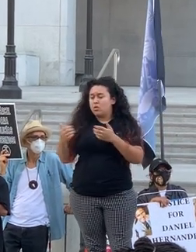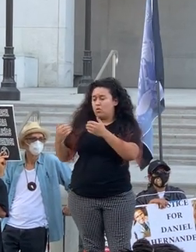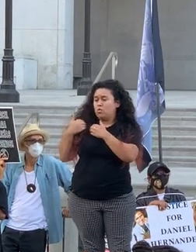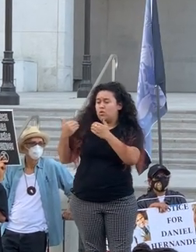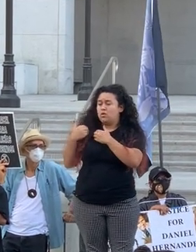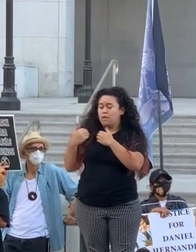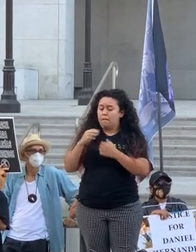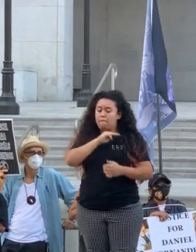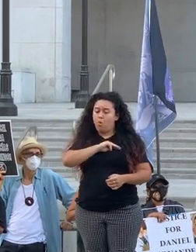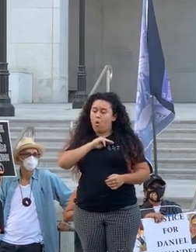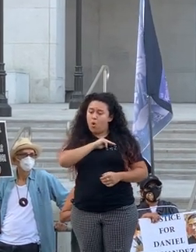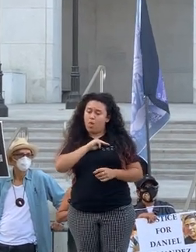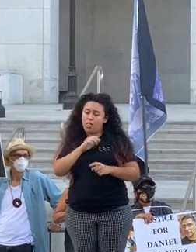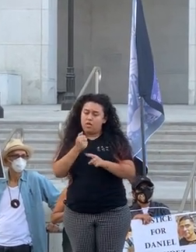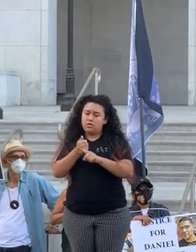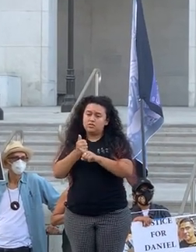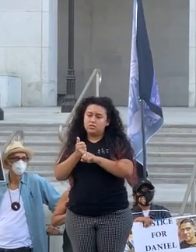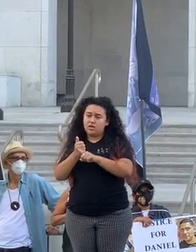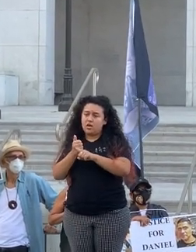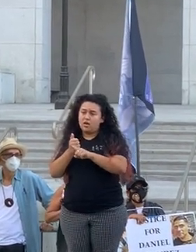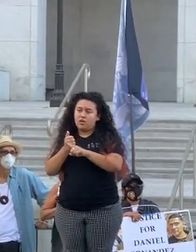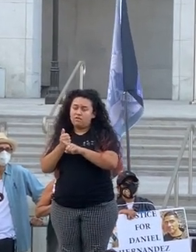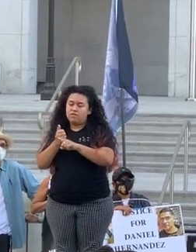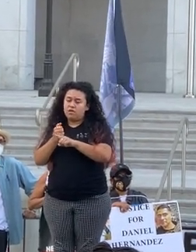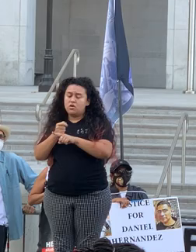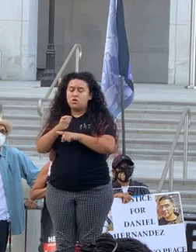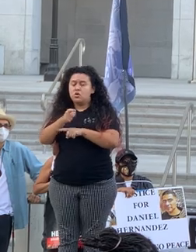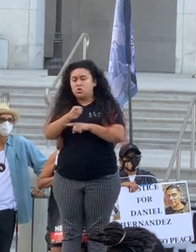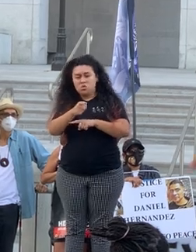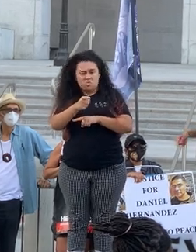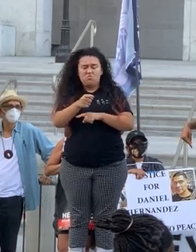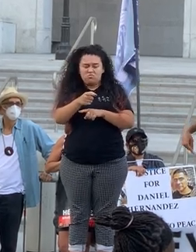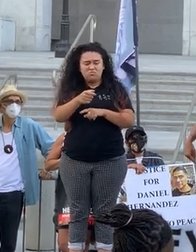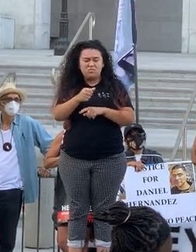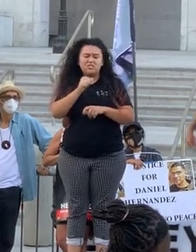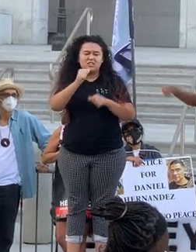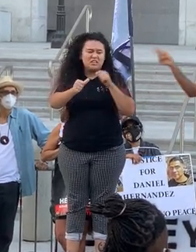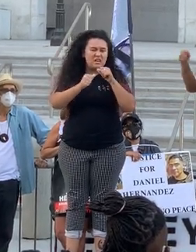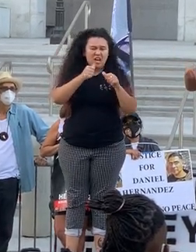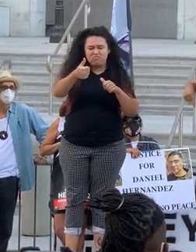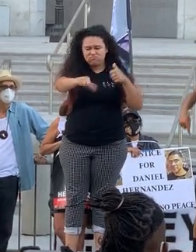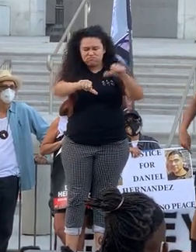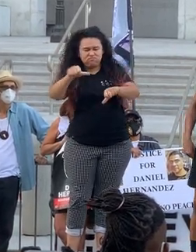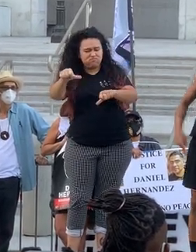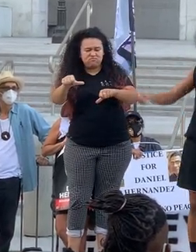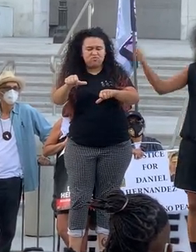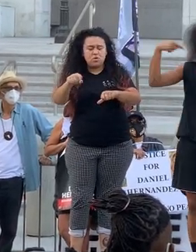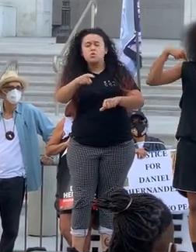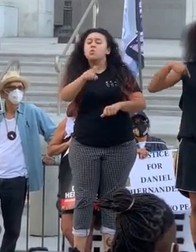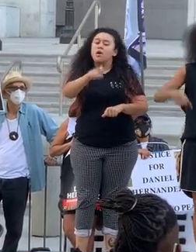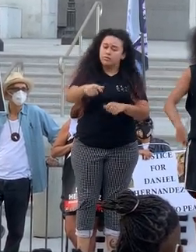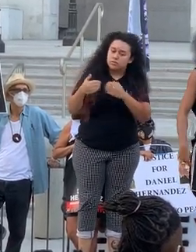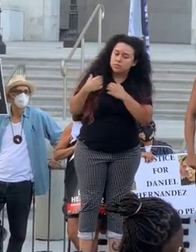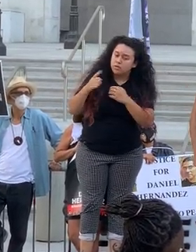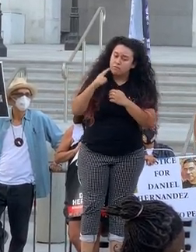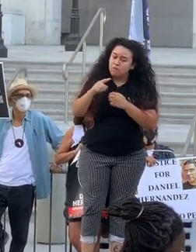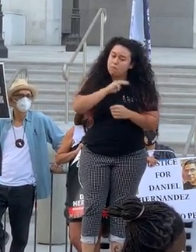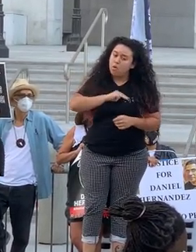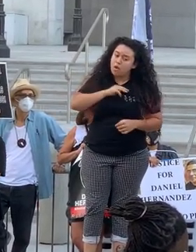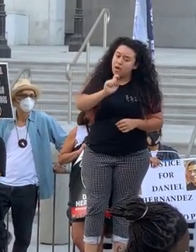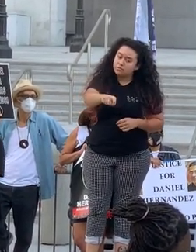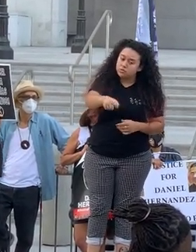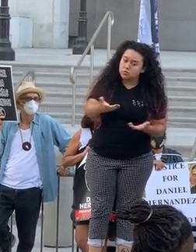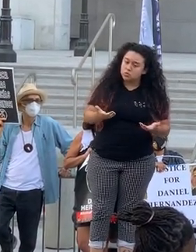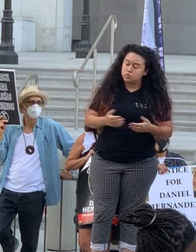of morality is always placed on those who are denied fair treatment, denied equality, denied equity,